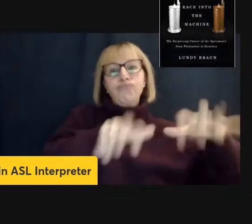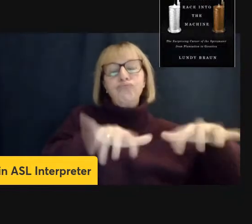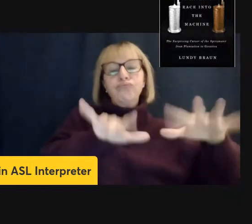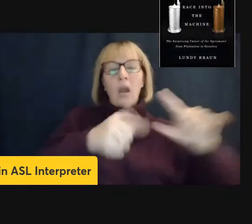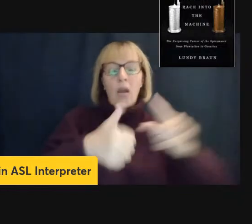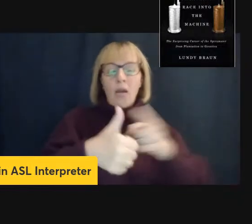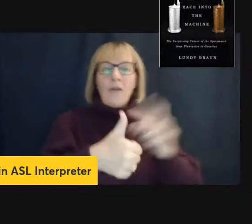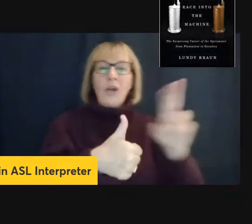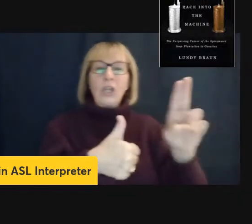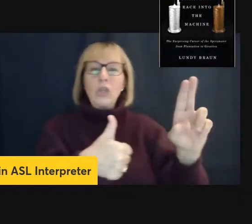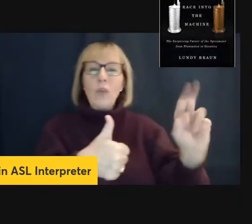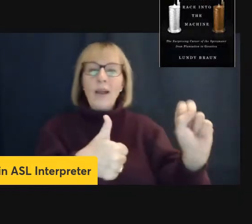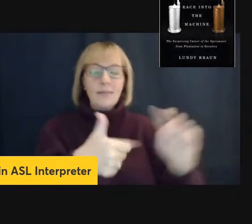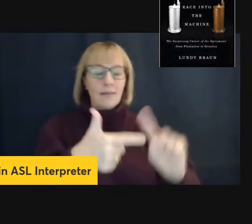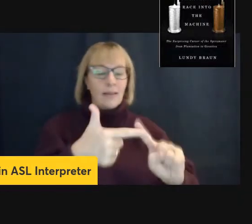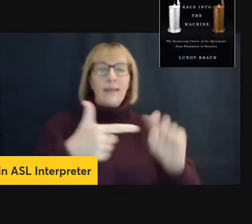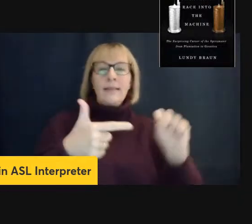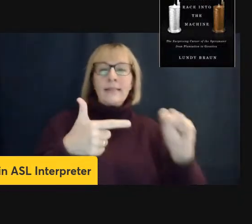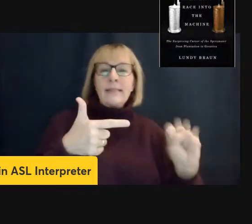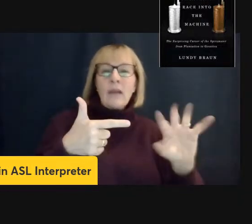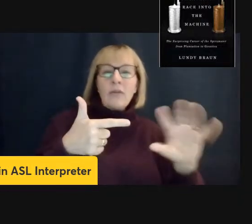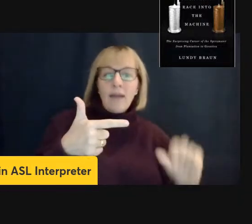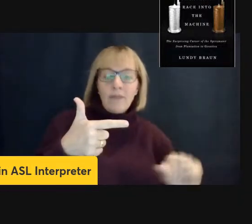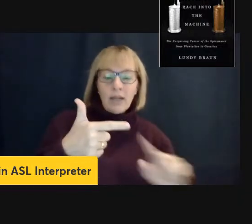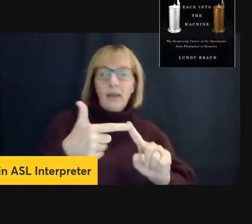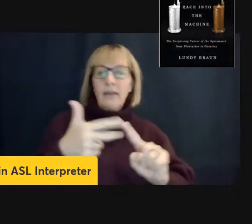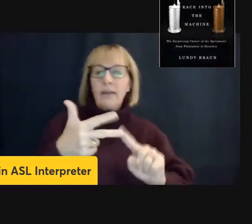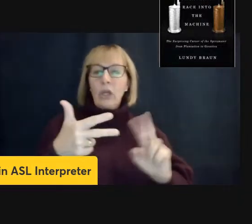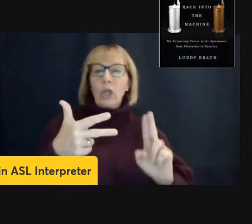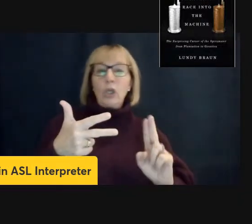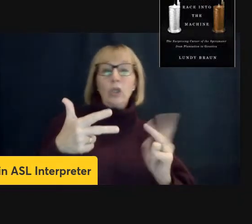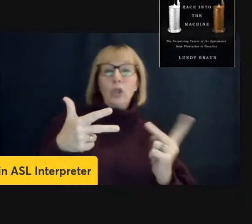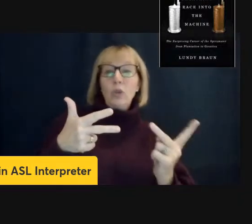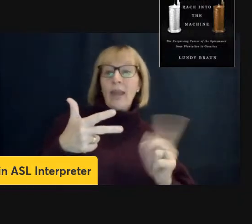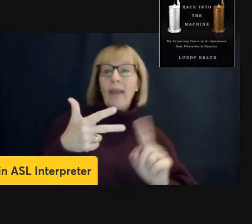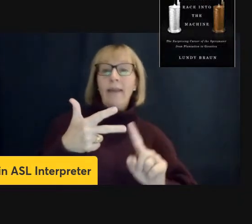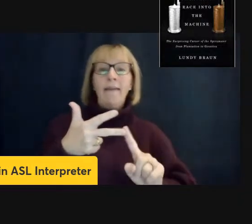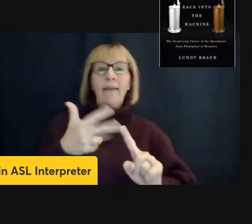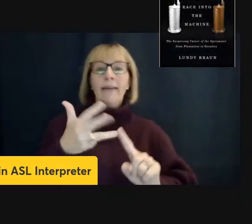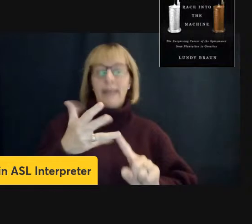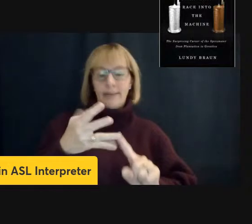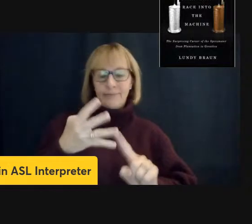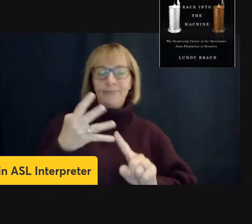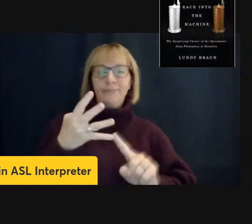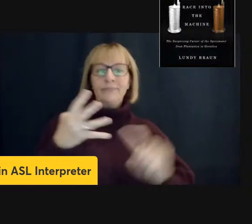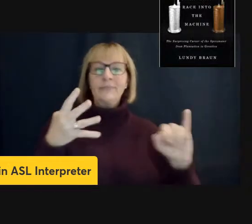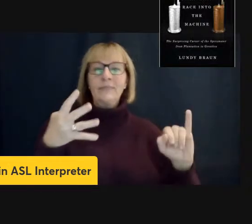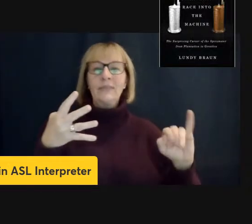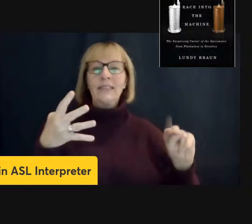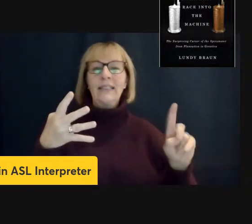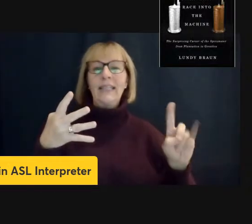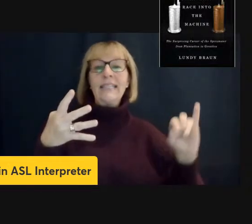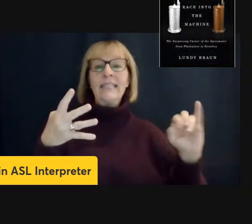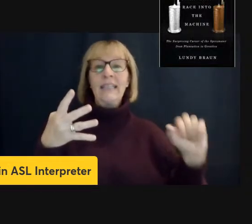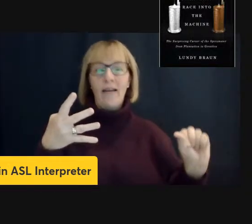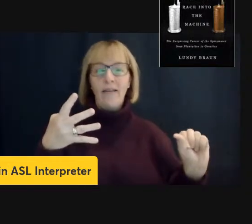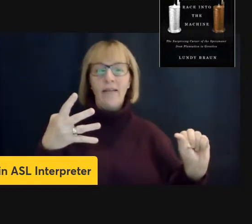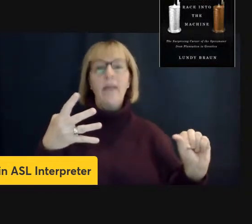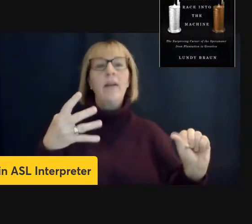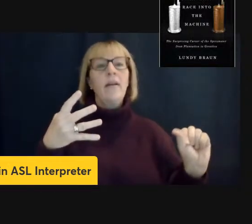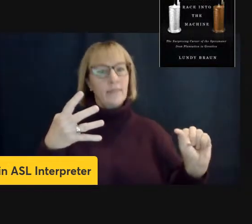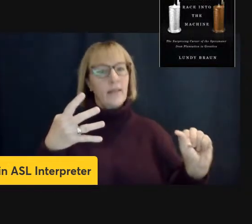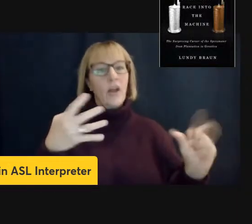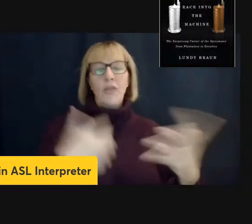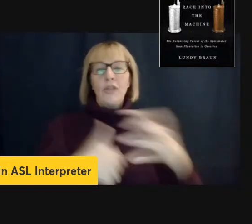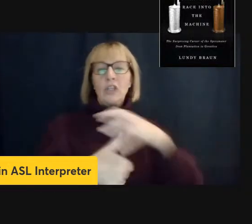US to South Africa to the UK to China and to India. And the most highly cited remain those